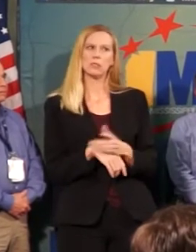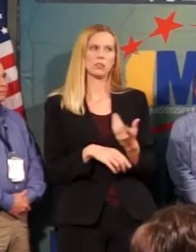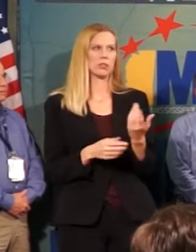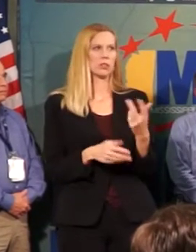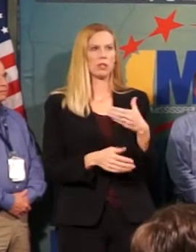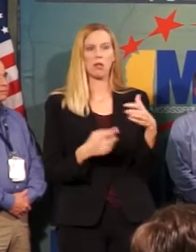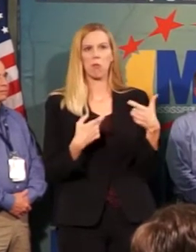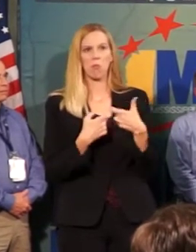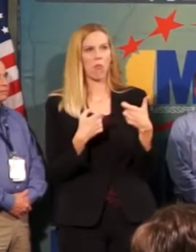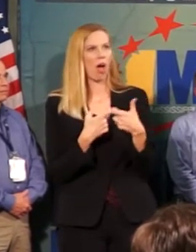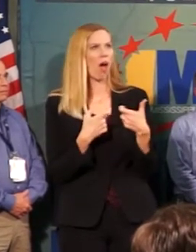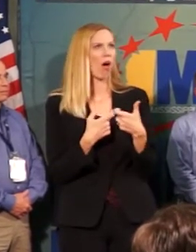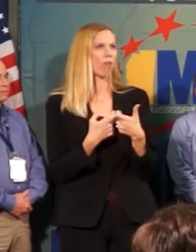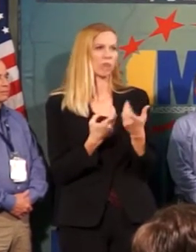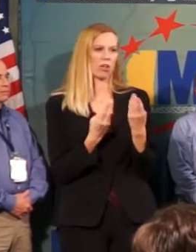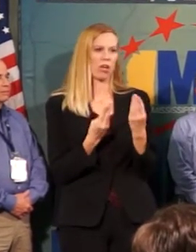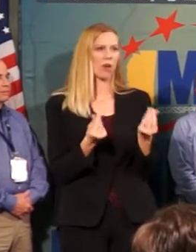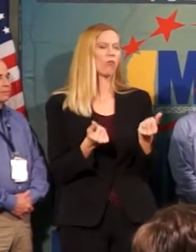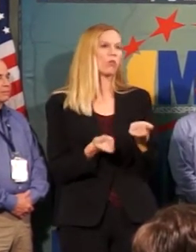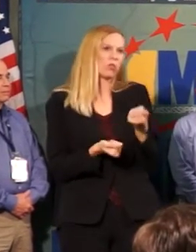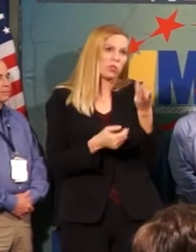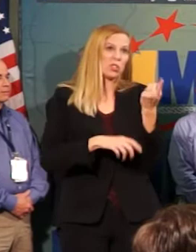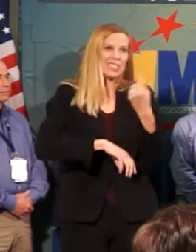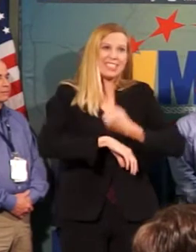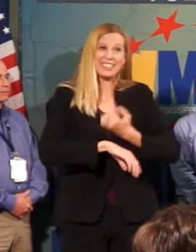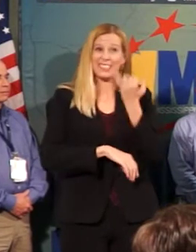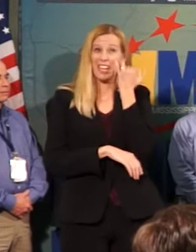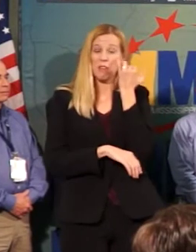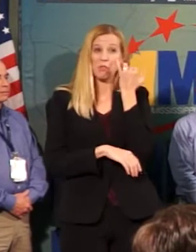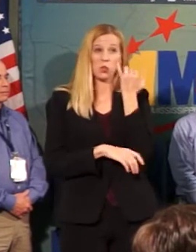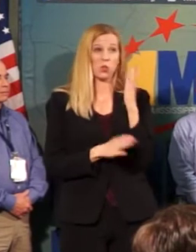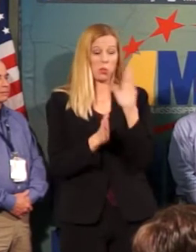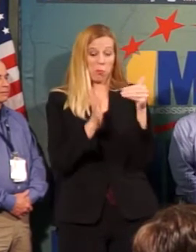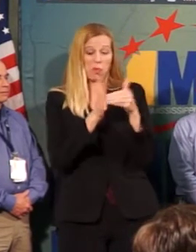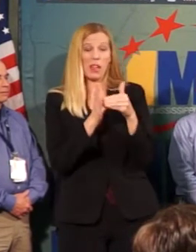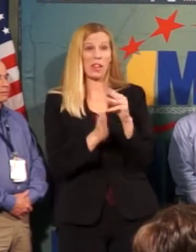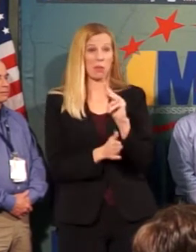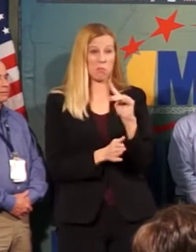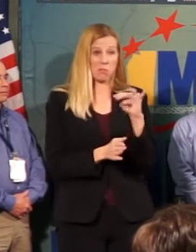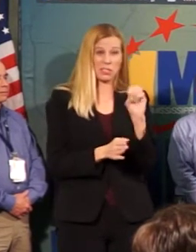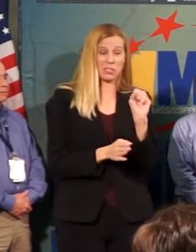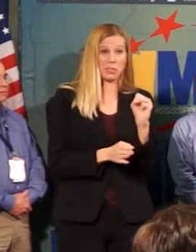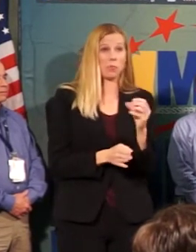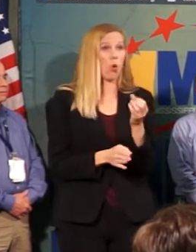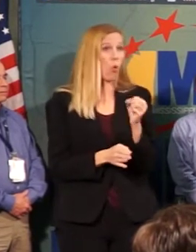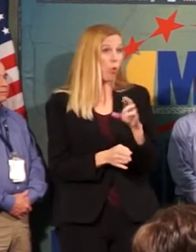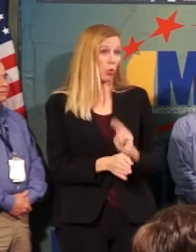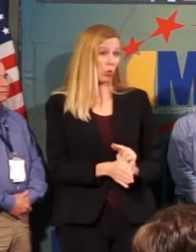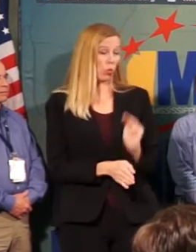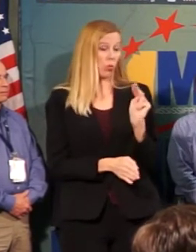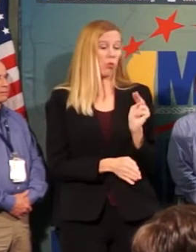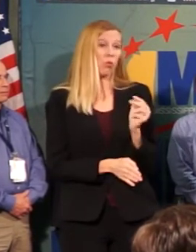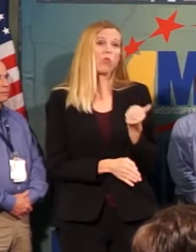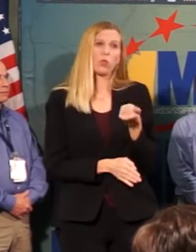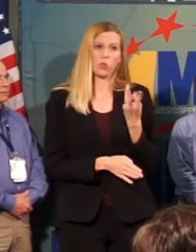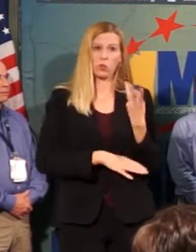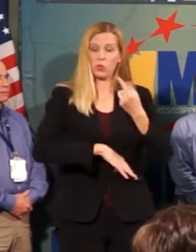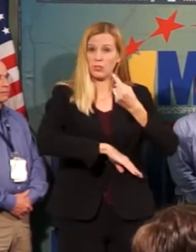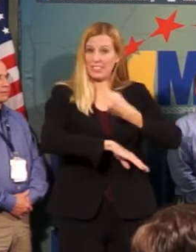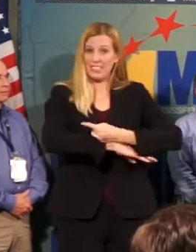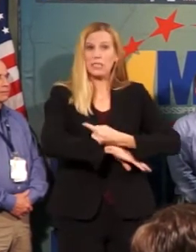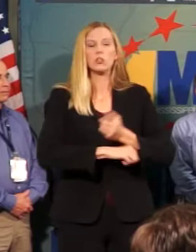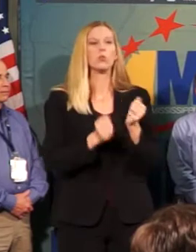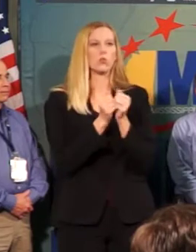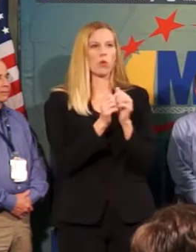days. So you should be prepared if you're in central Mississippi or even north of the metro area for several days or even weeks